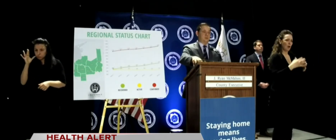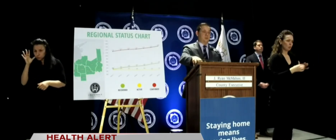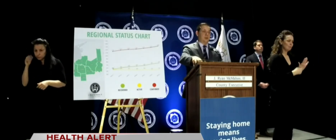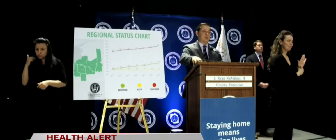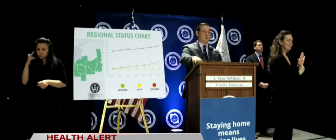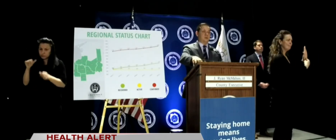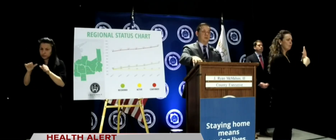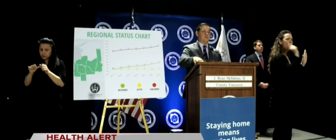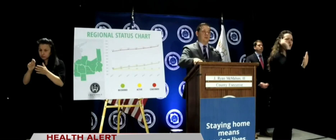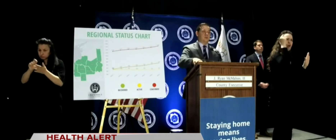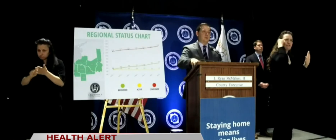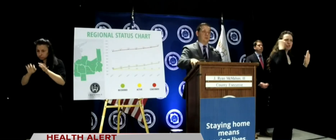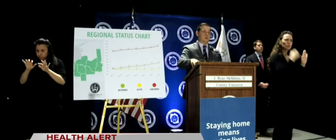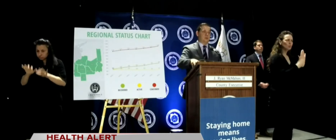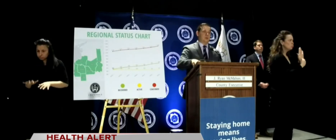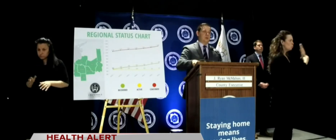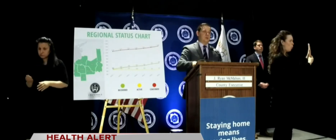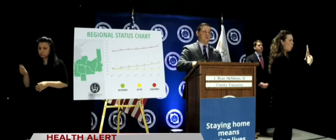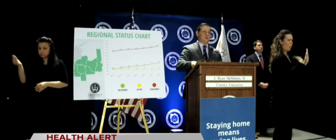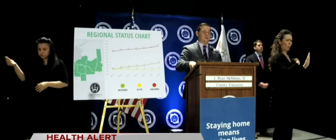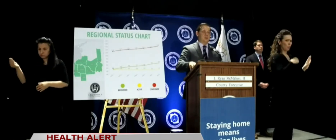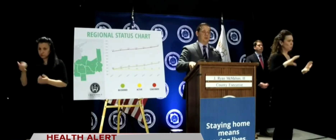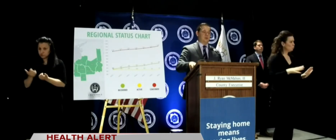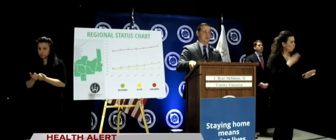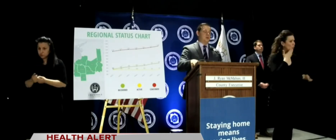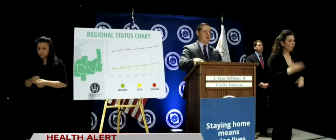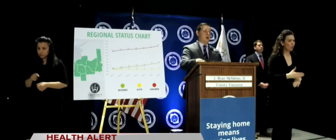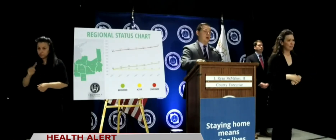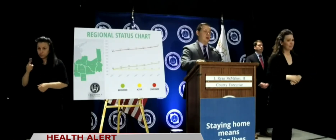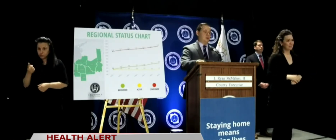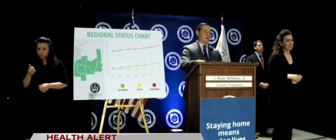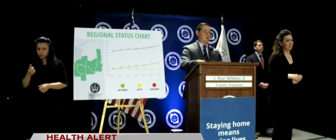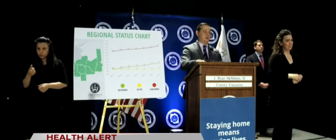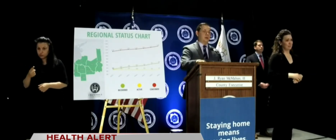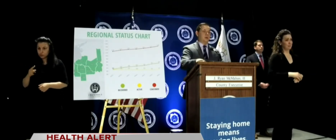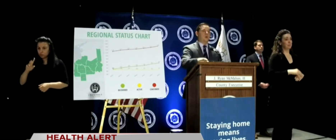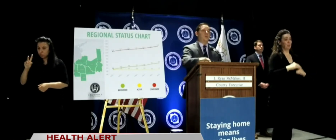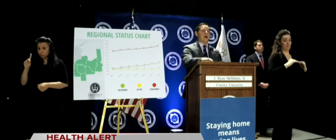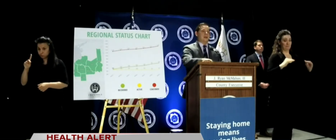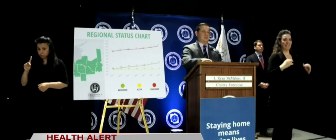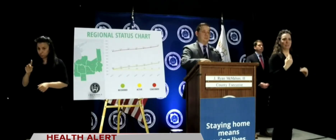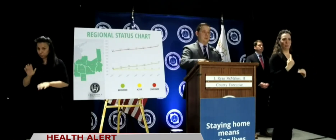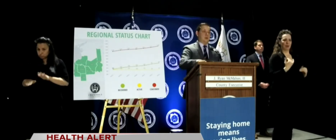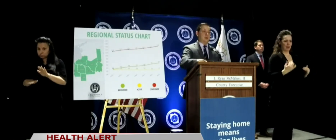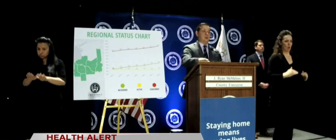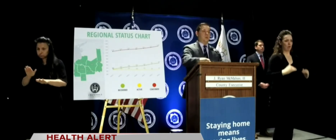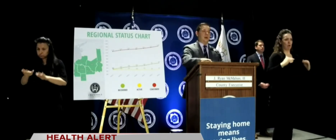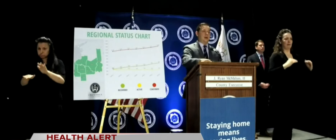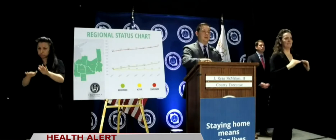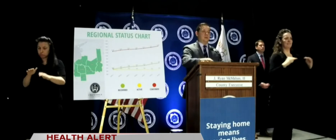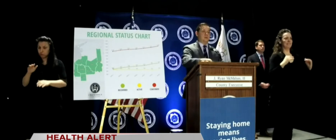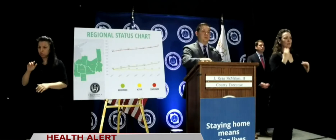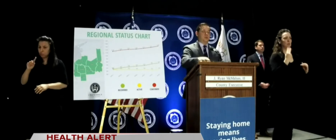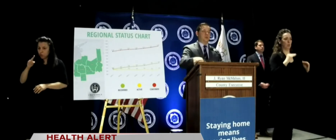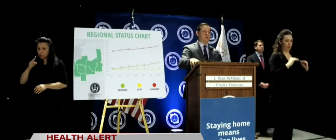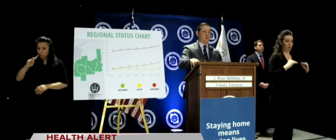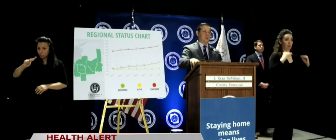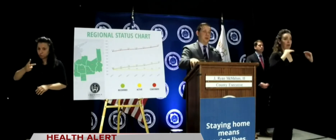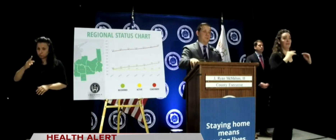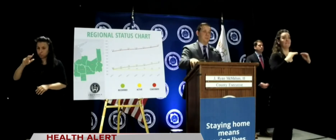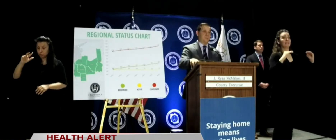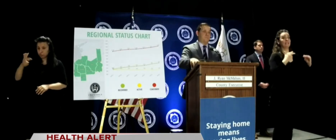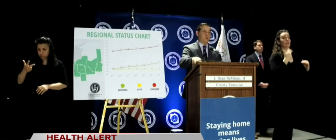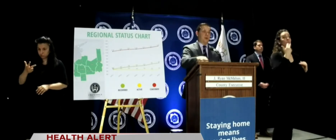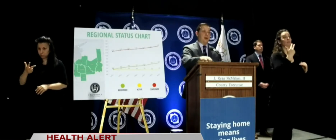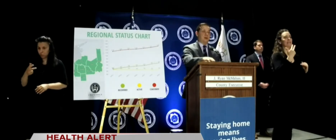1, what that looks like, phase 2, and phase 3. But then the when, and the when is what triggers the